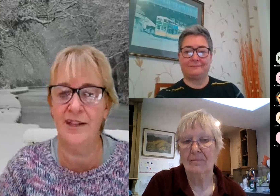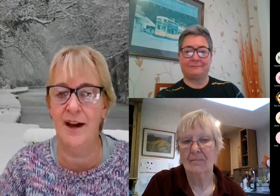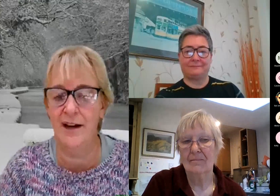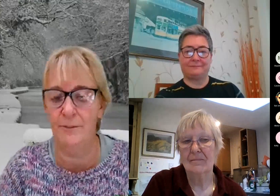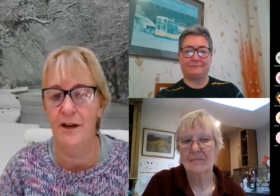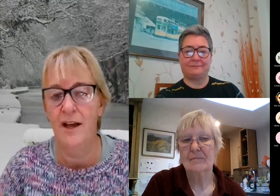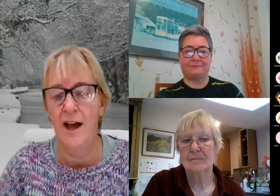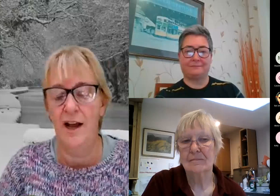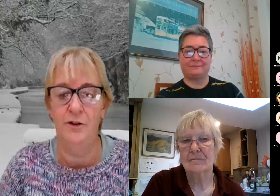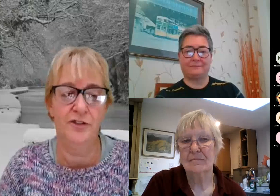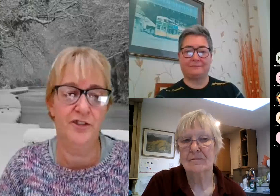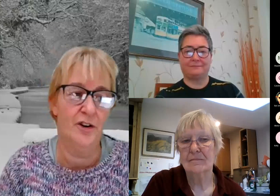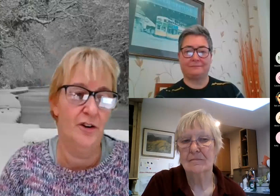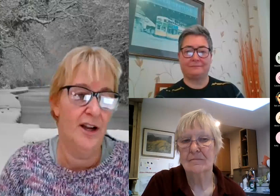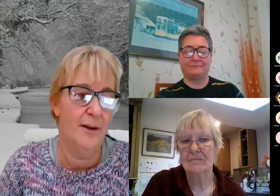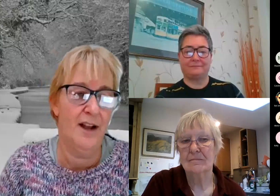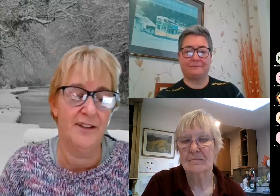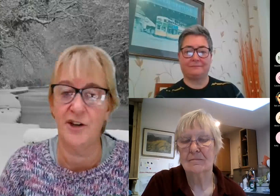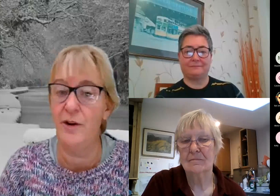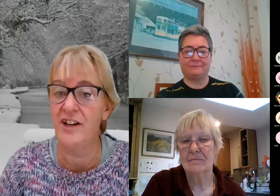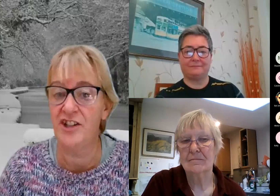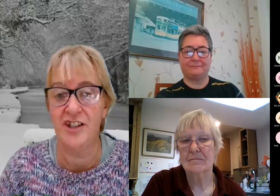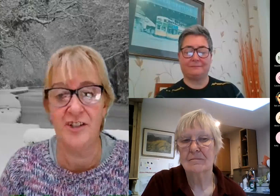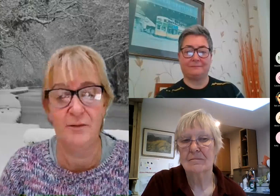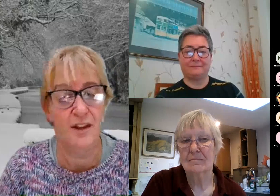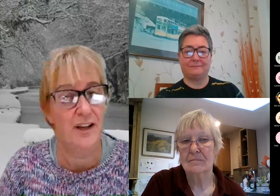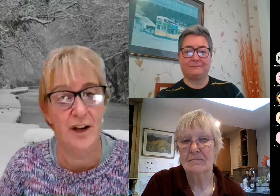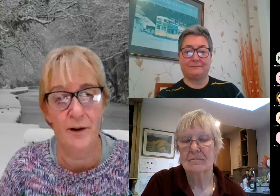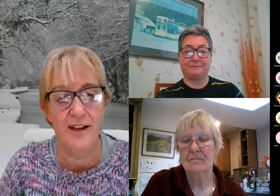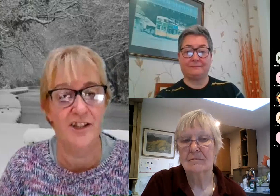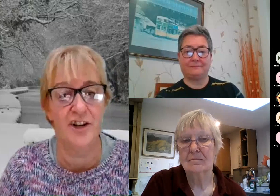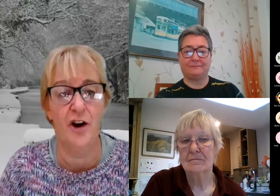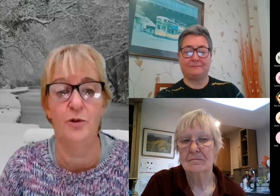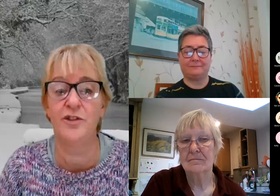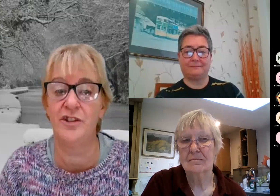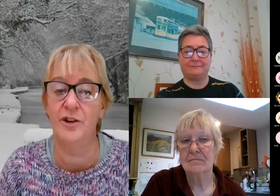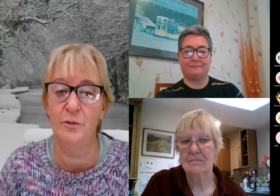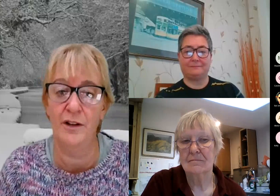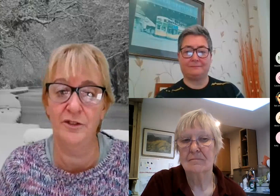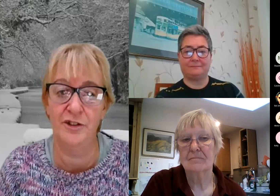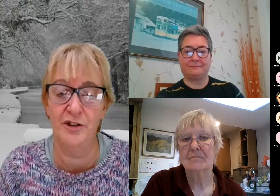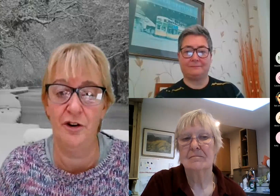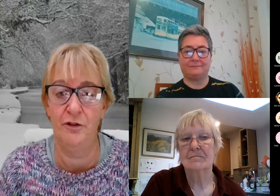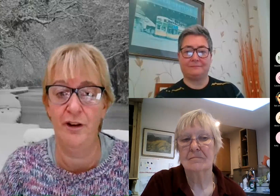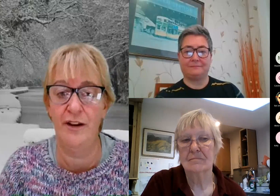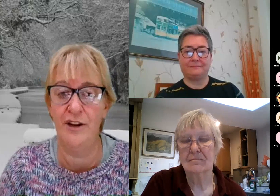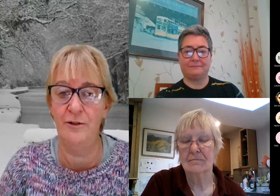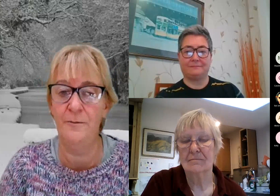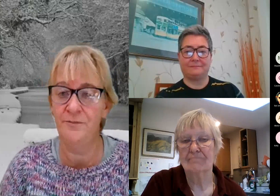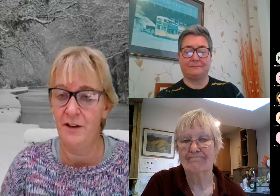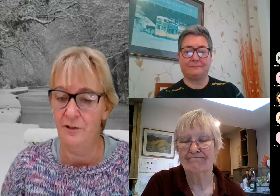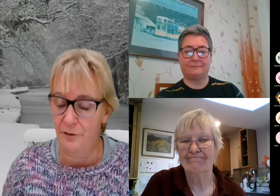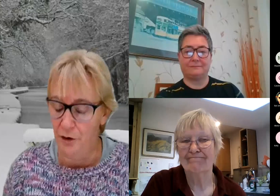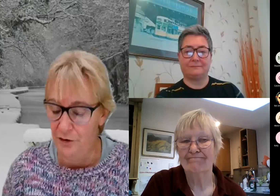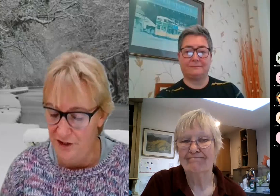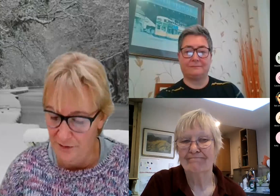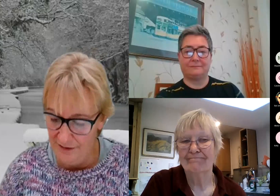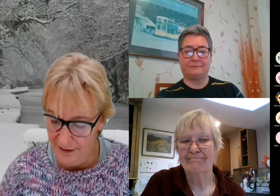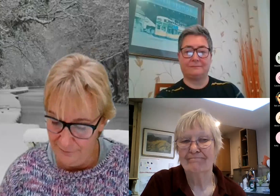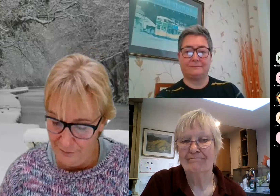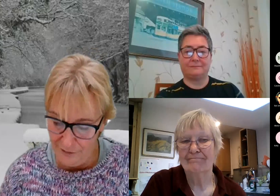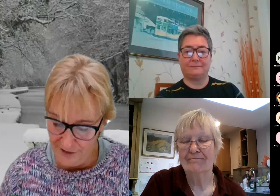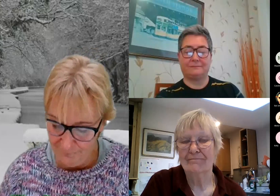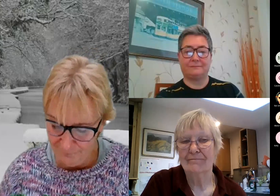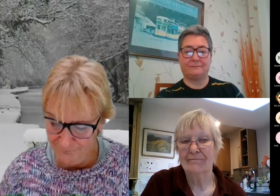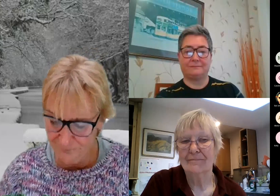and keep to time and also answer questions that you're going into cold. So well done, all three of you, for